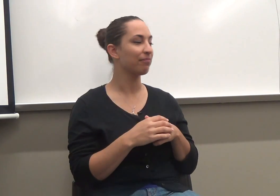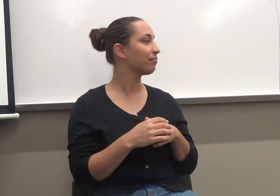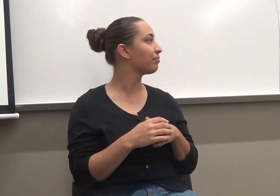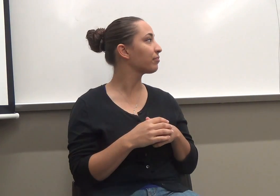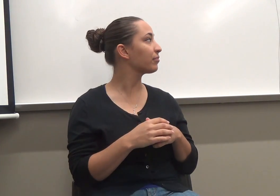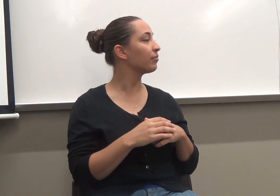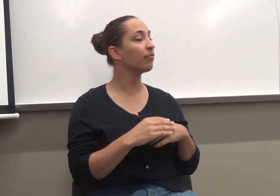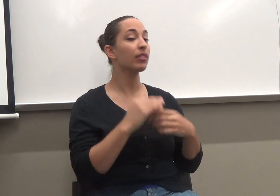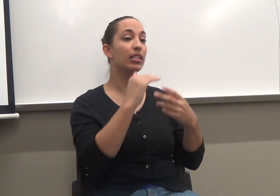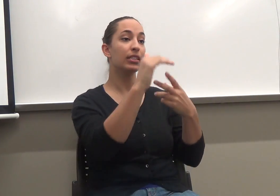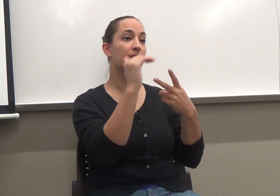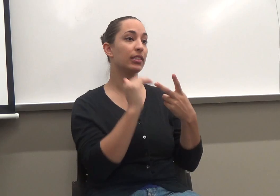just